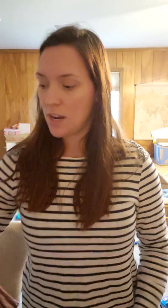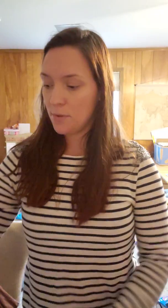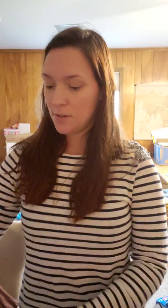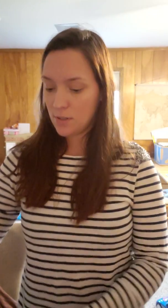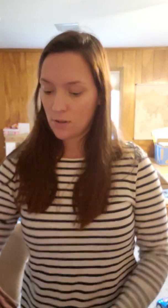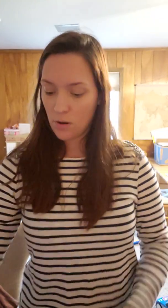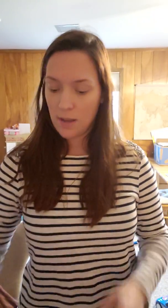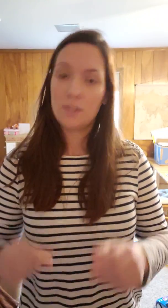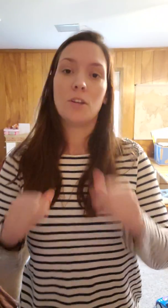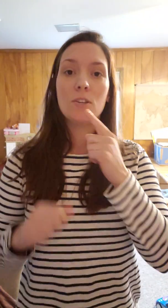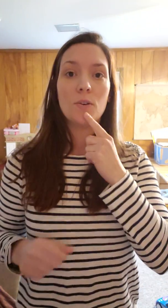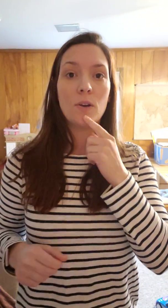timers so you could do